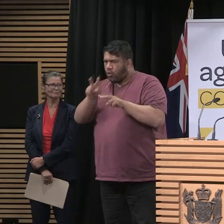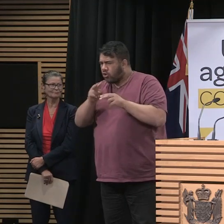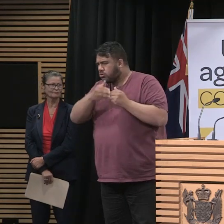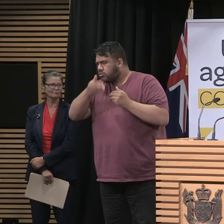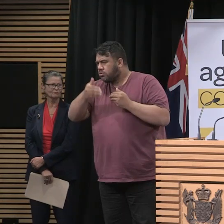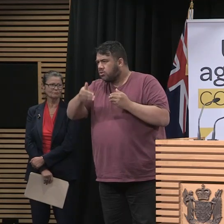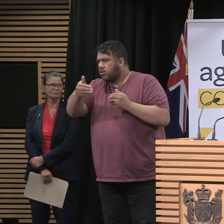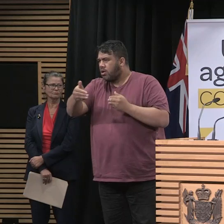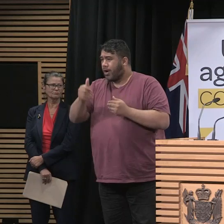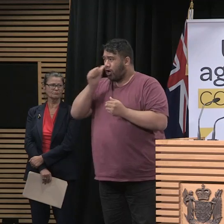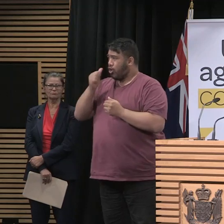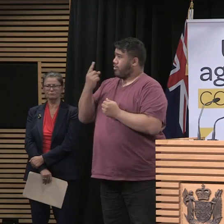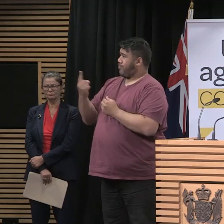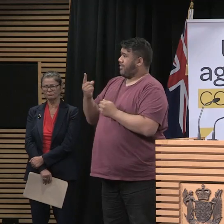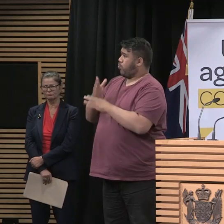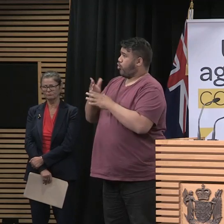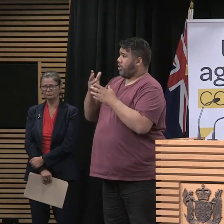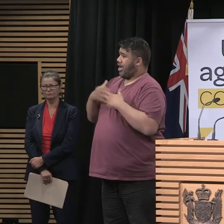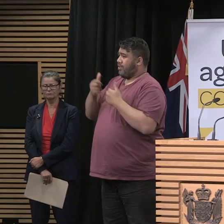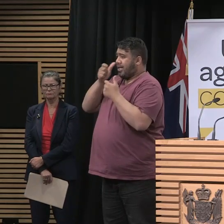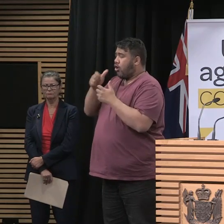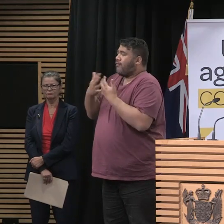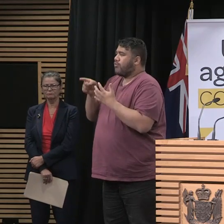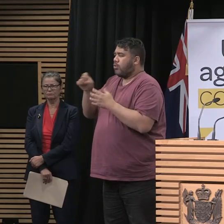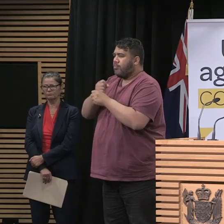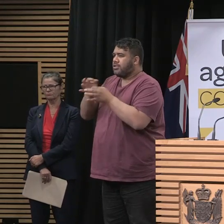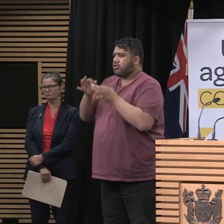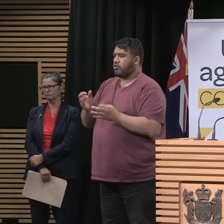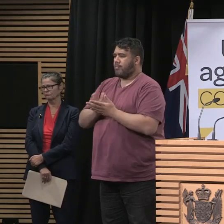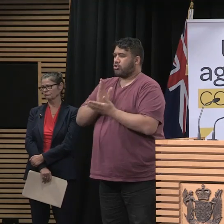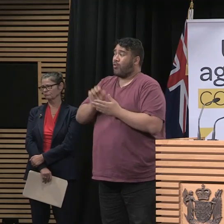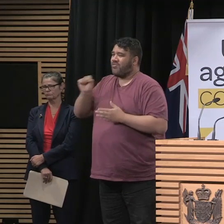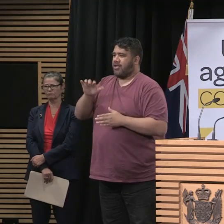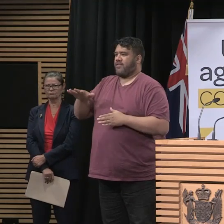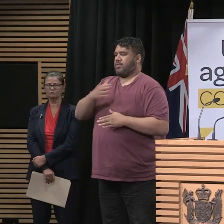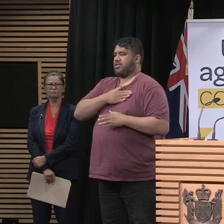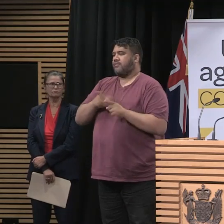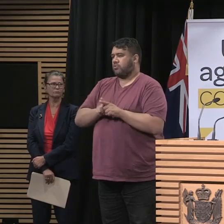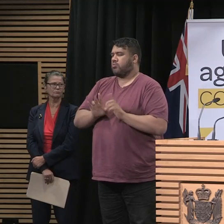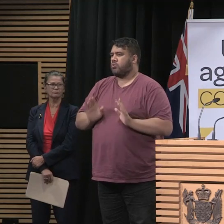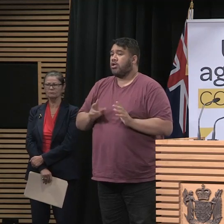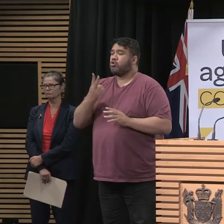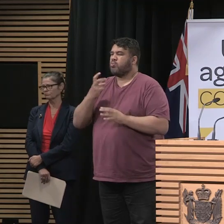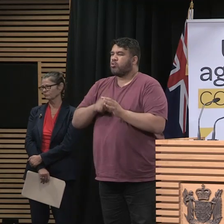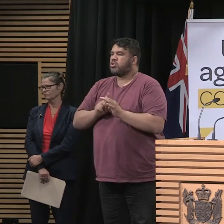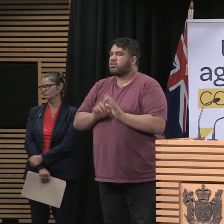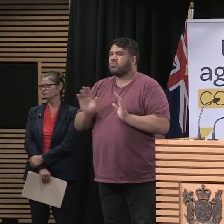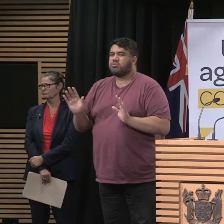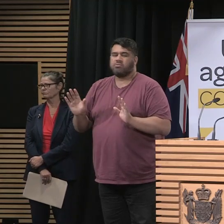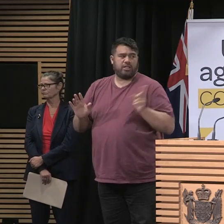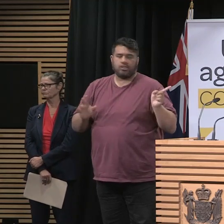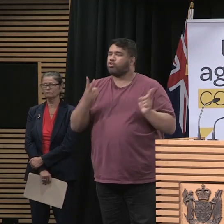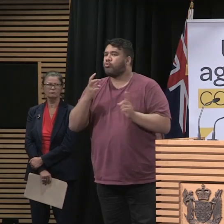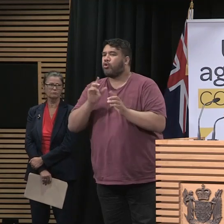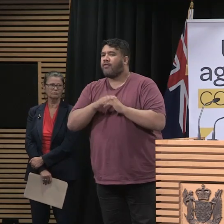risk to other members of their household over coming weeks, including health workers. Perhaps just Couple more questions. Just a couple more questions on